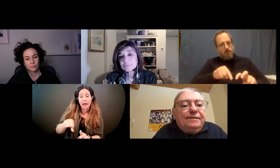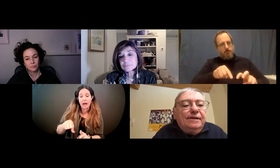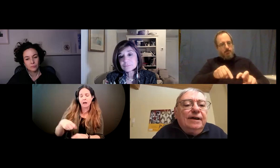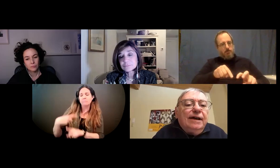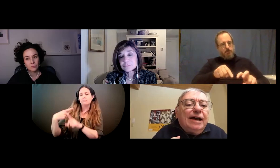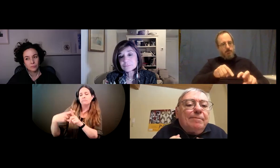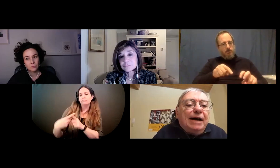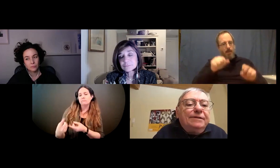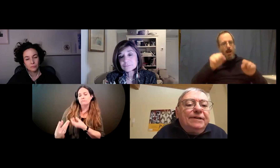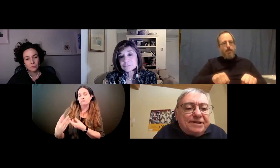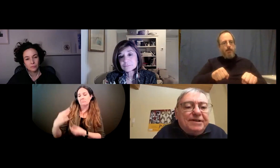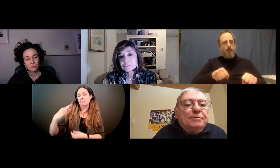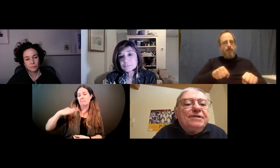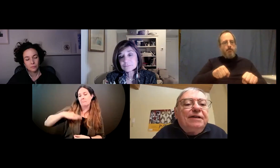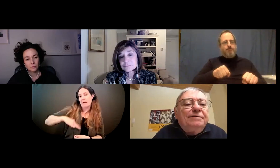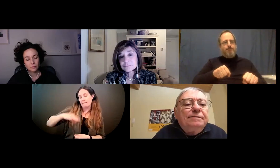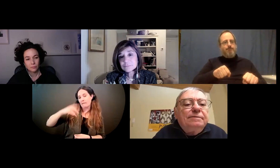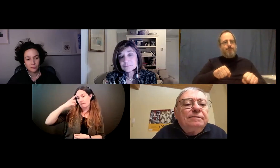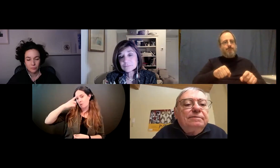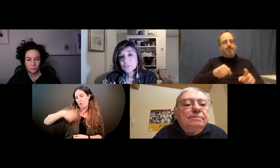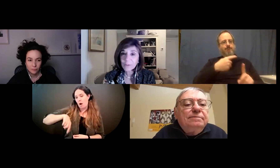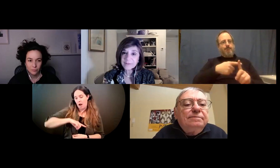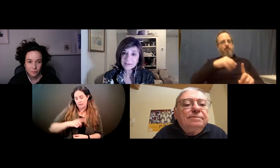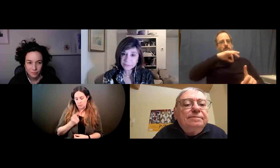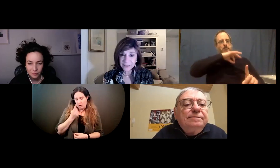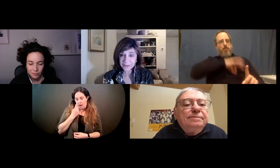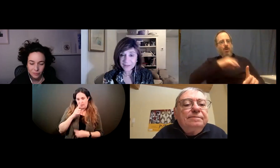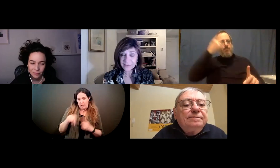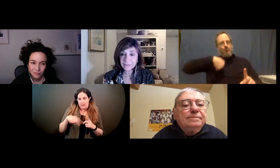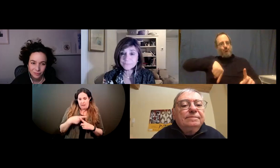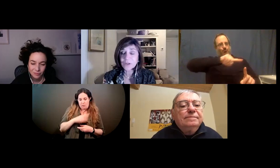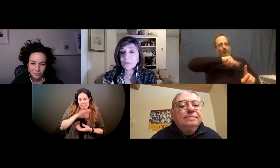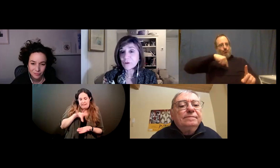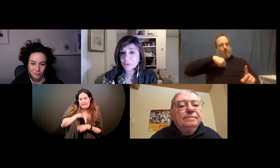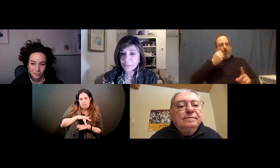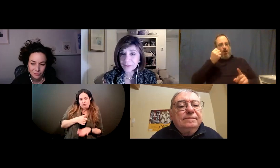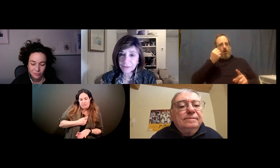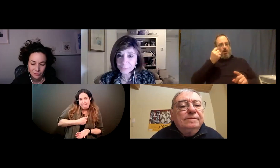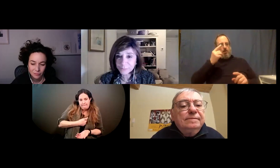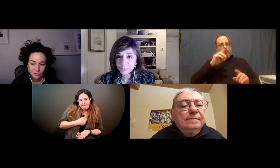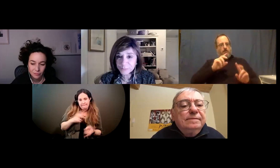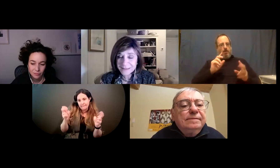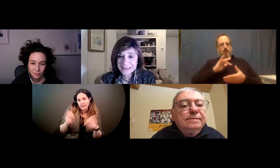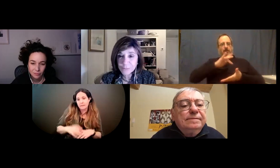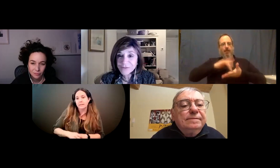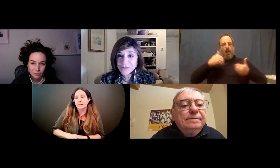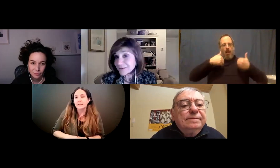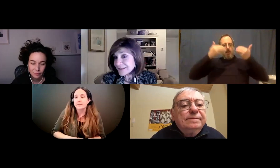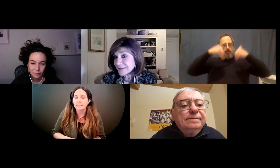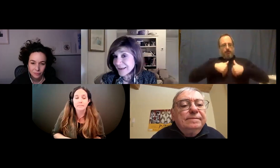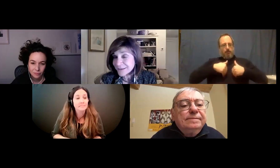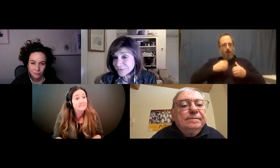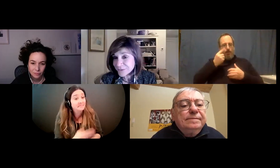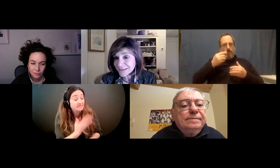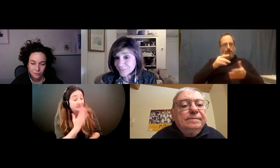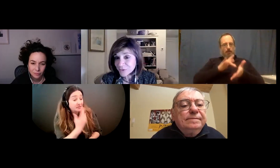hint about the decentral self? Oh, absolutely. I think that I wrote since